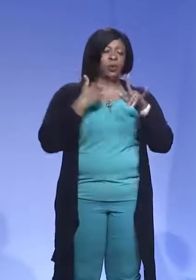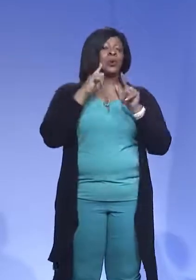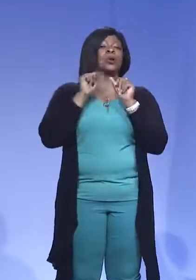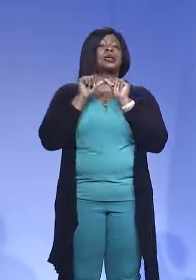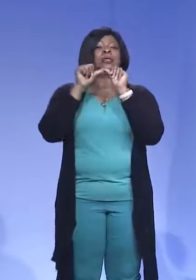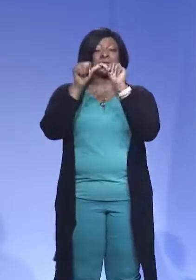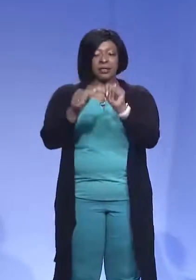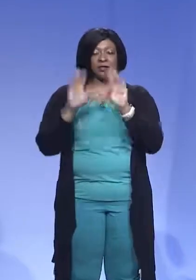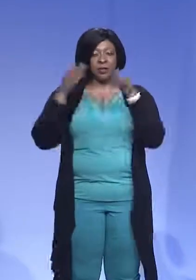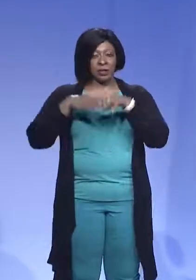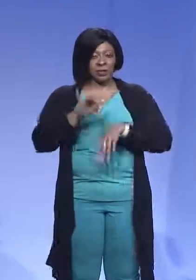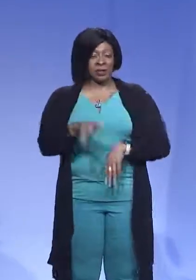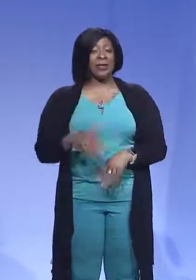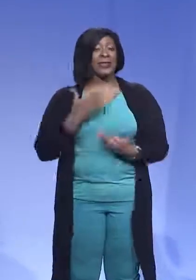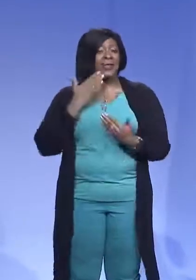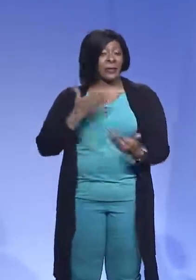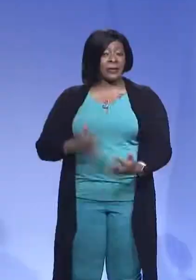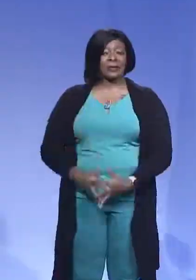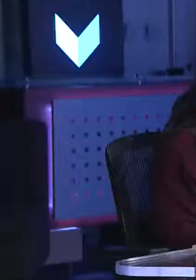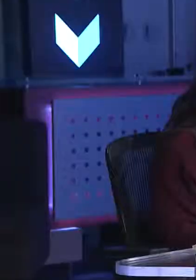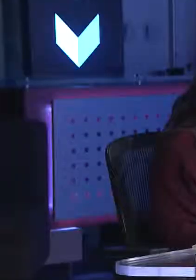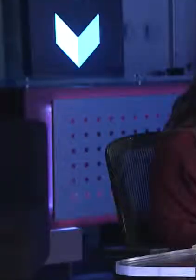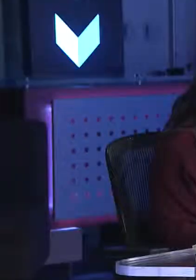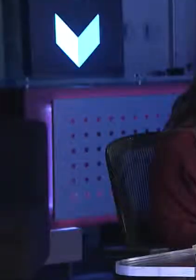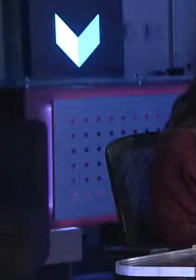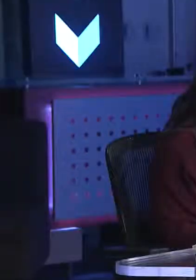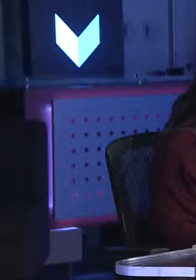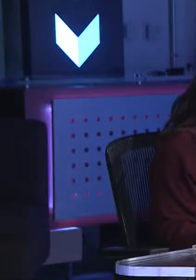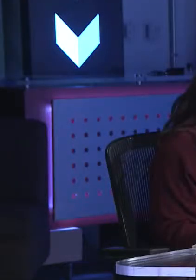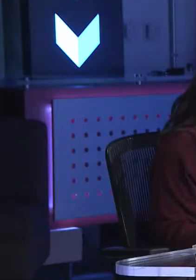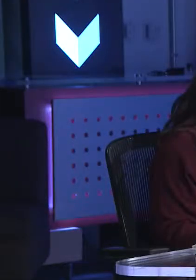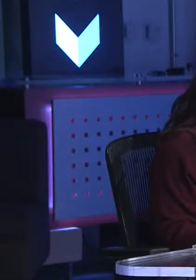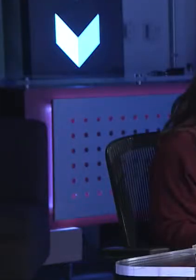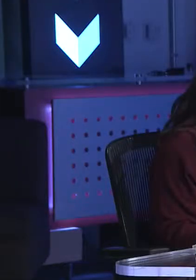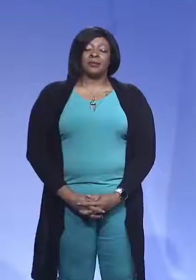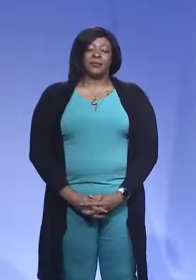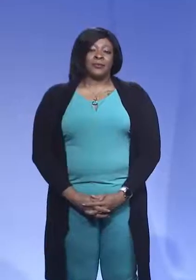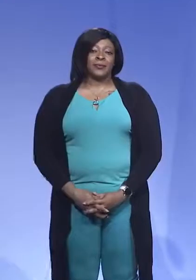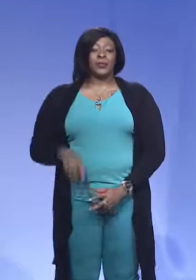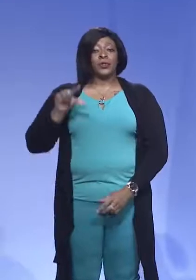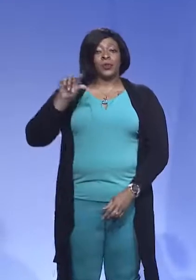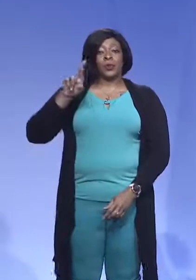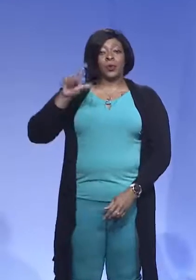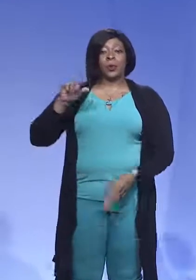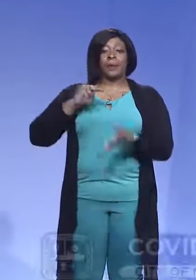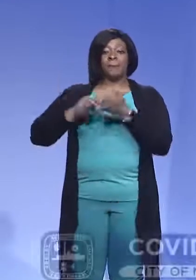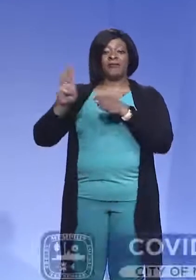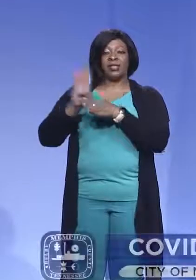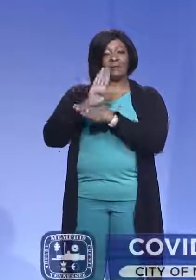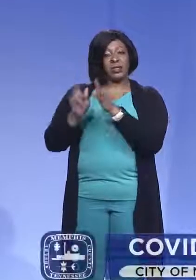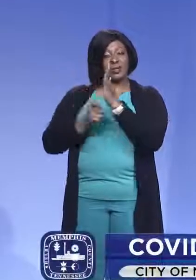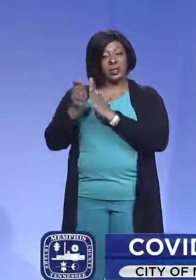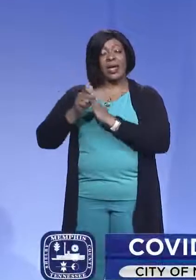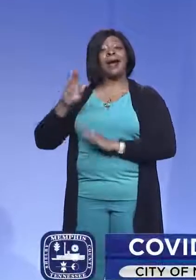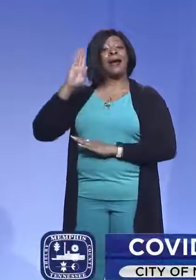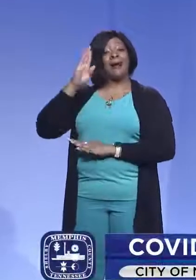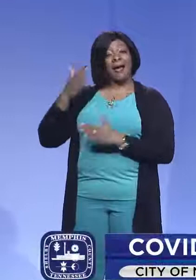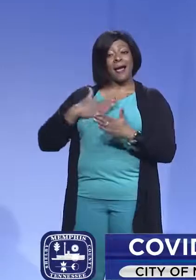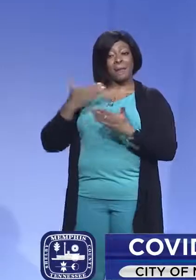to focus. Thank you. Greg Akers, Memphis Business Journal. Hi, Happy New